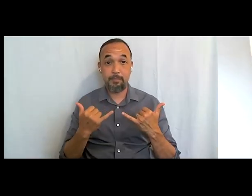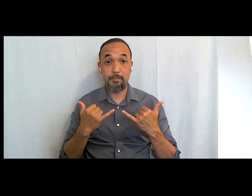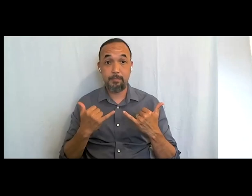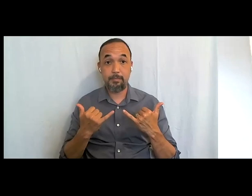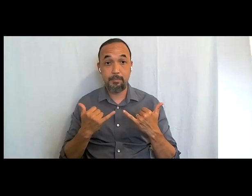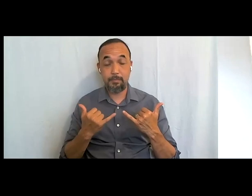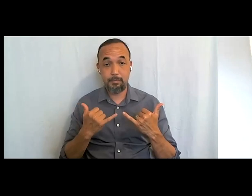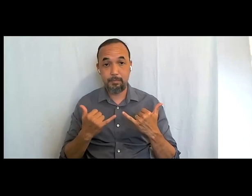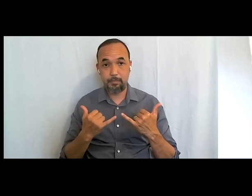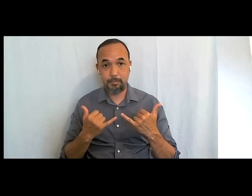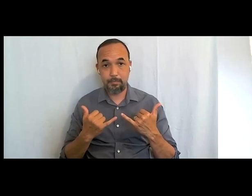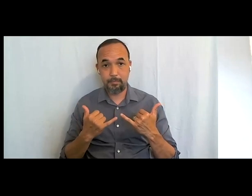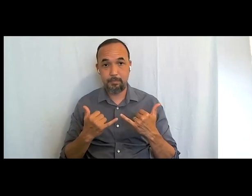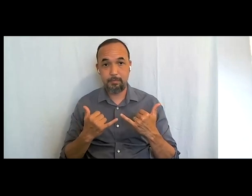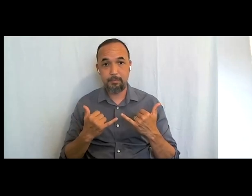about